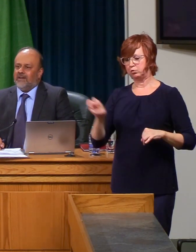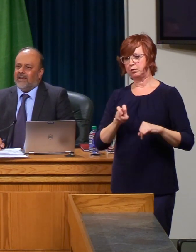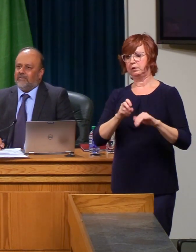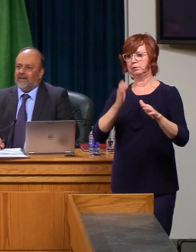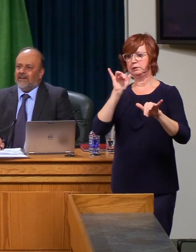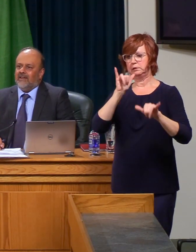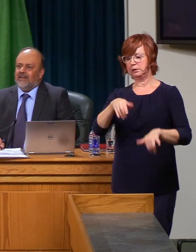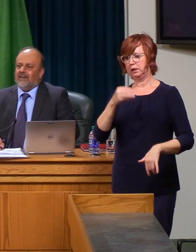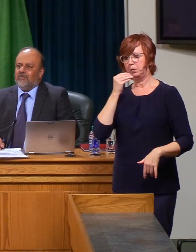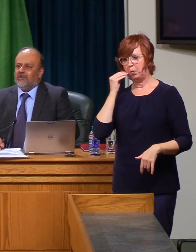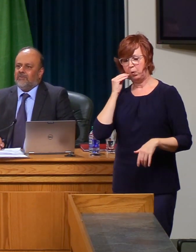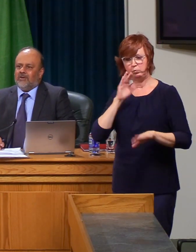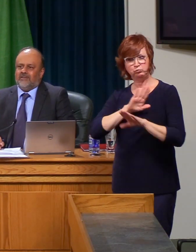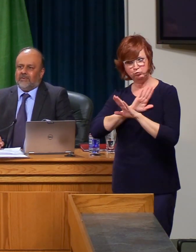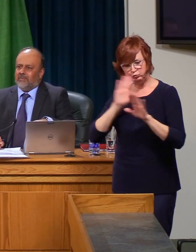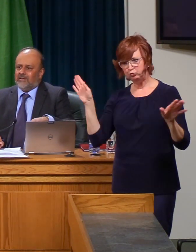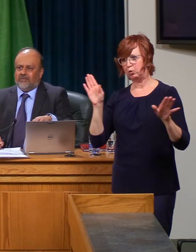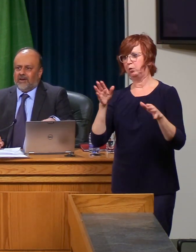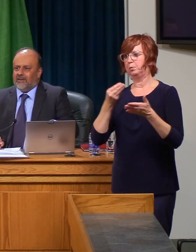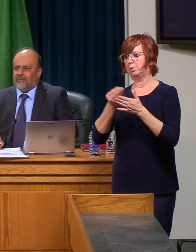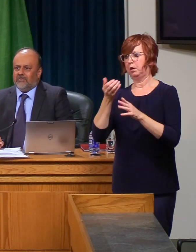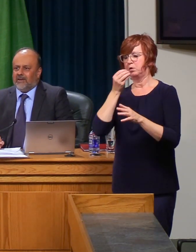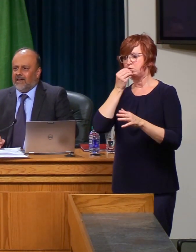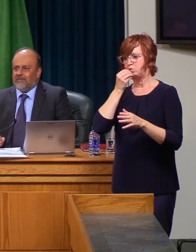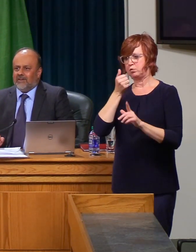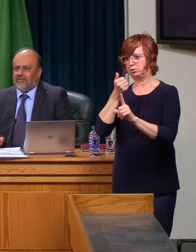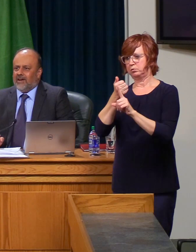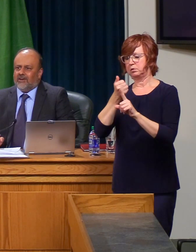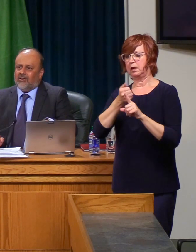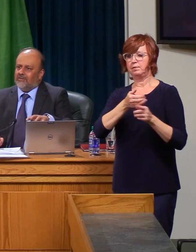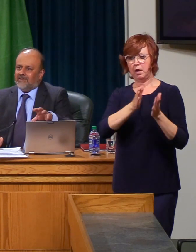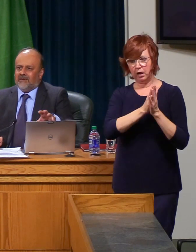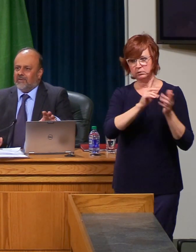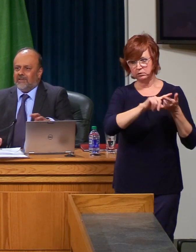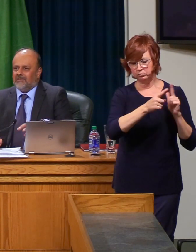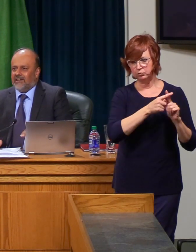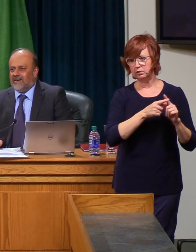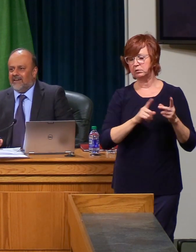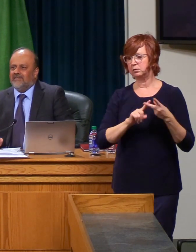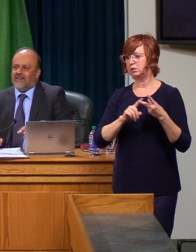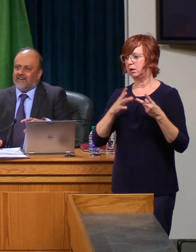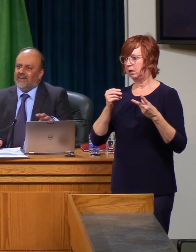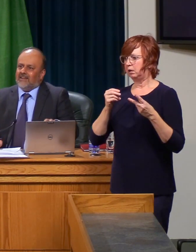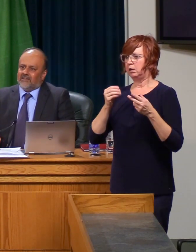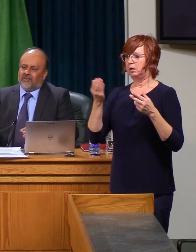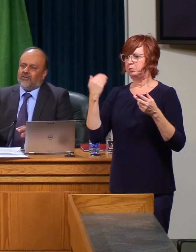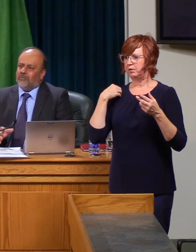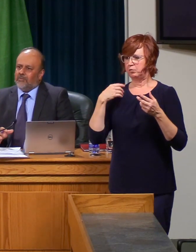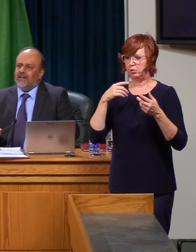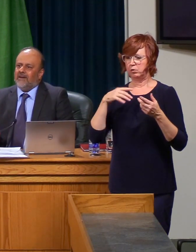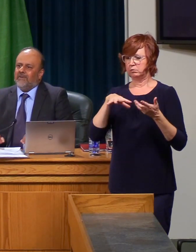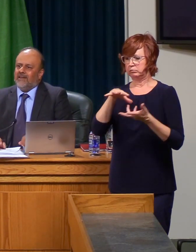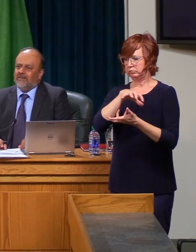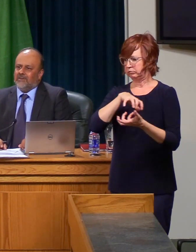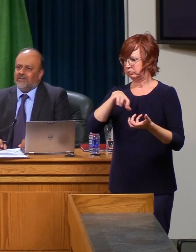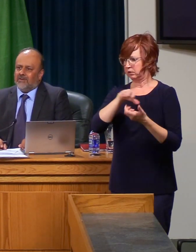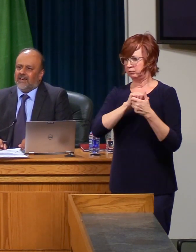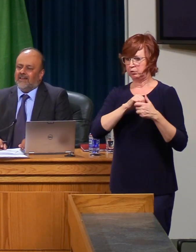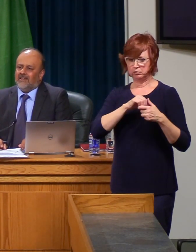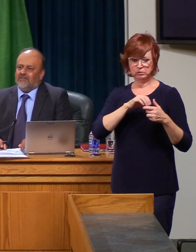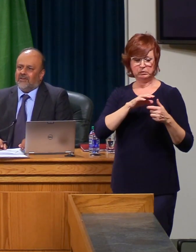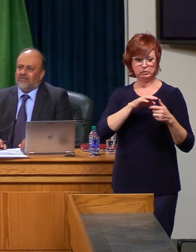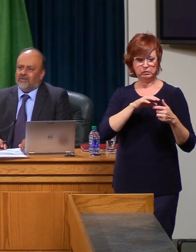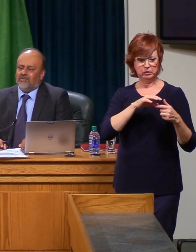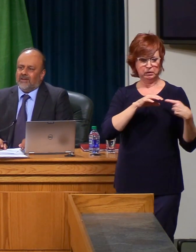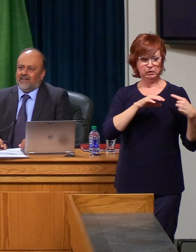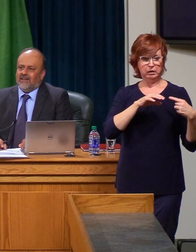forth movement happening, which was people trying to have it the dry cough, saying maybe they should get tested. There's a lot of movement happening, which